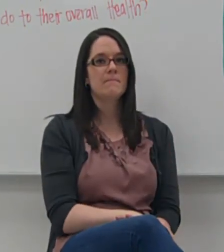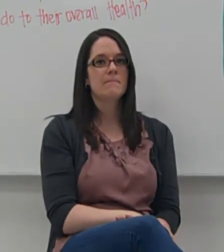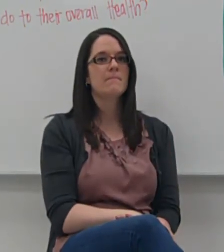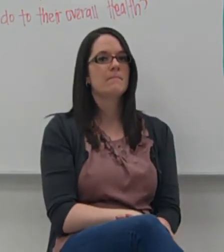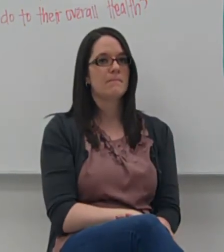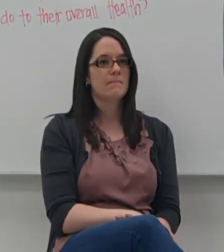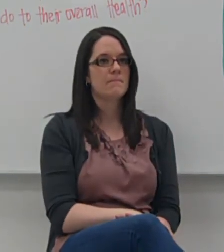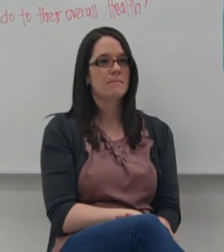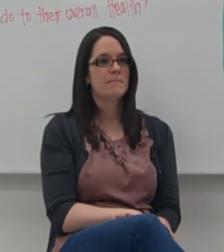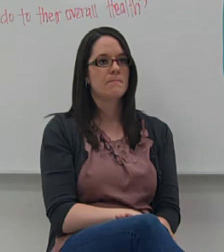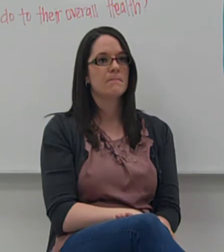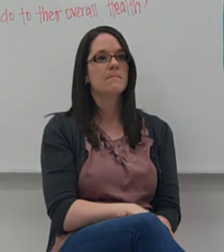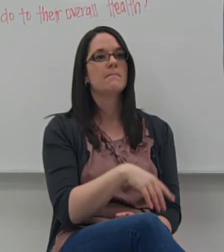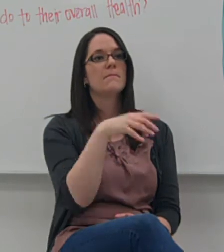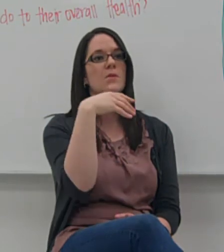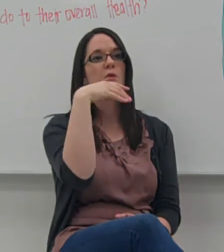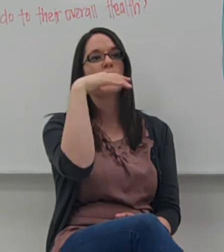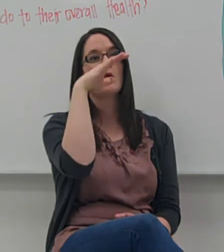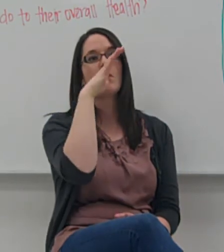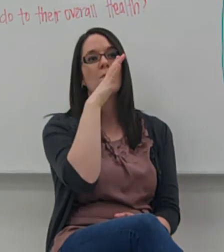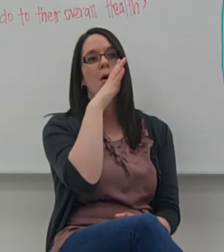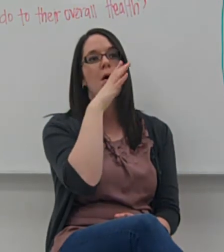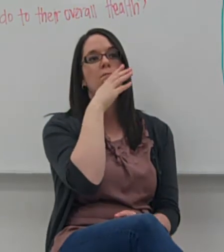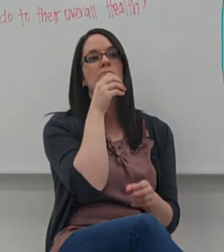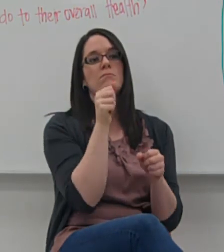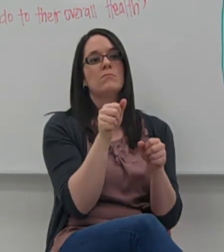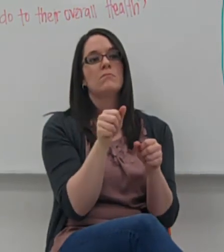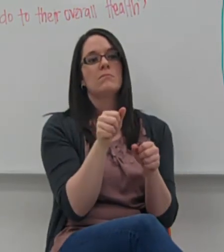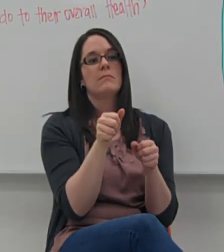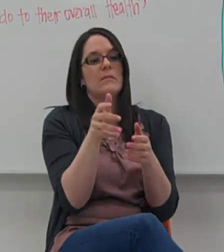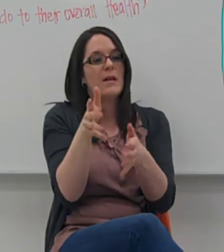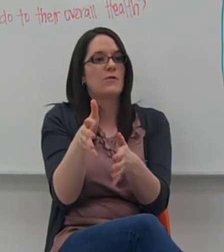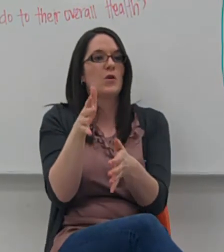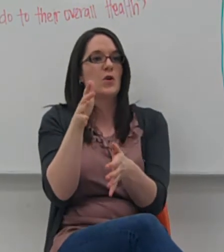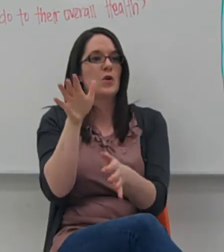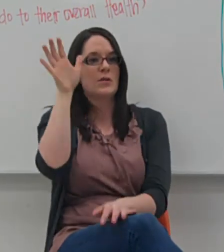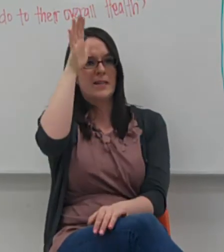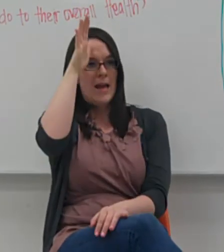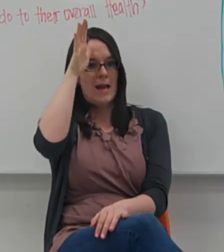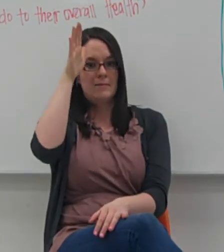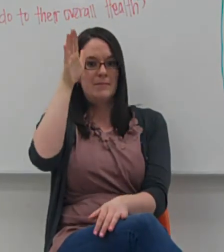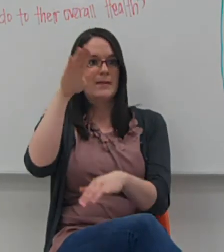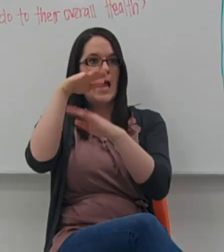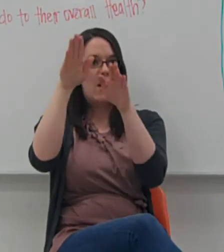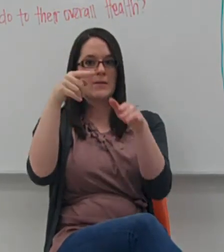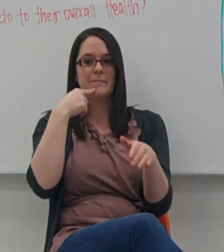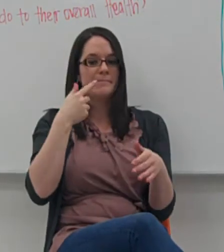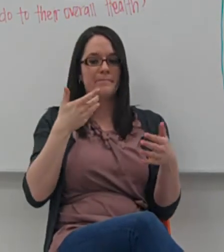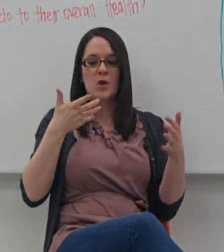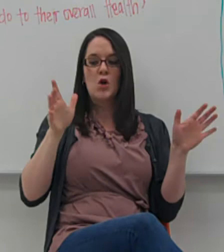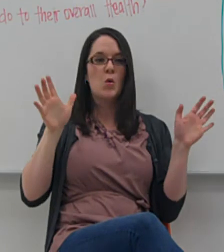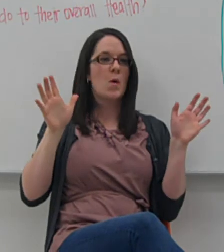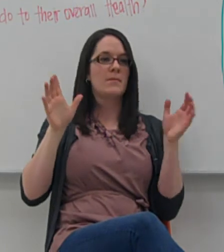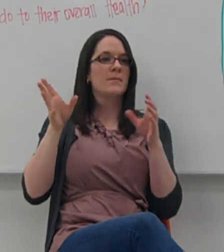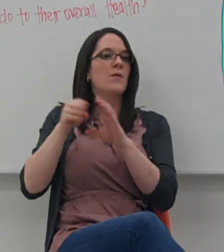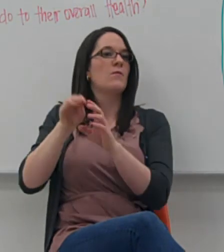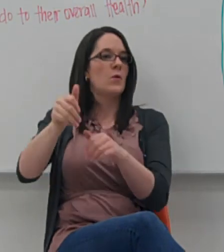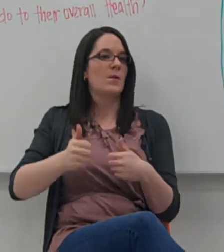grade, her mom dropped her off on her dad's porch and said, I don't want anything to do with you guys. So, alcohol has a huge